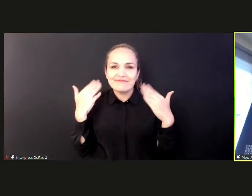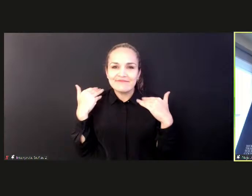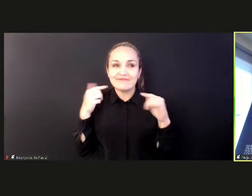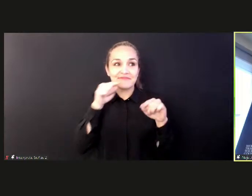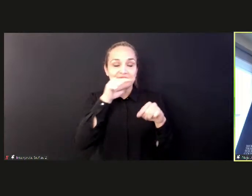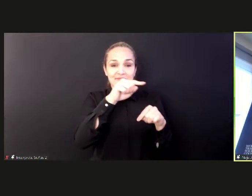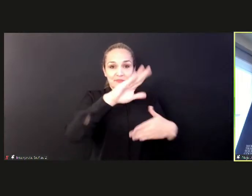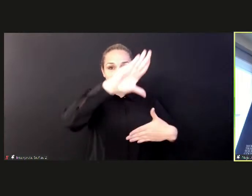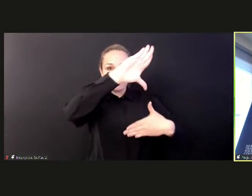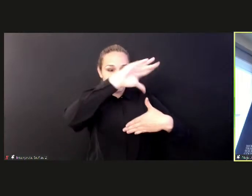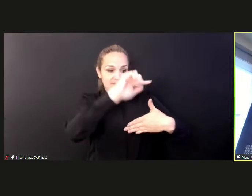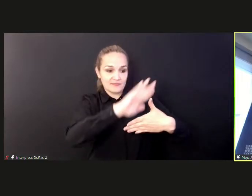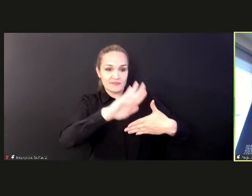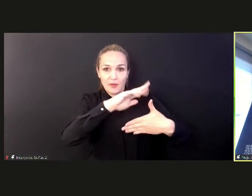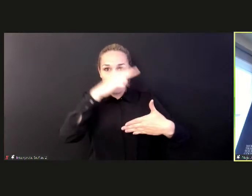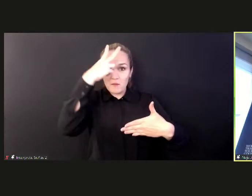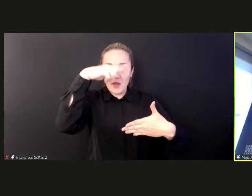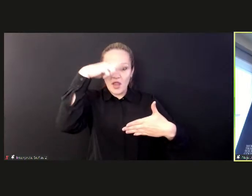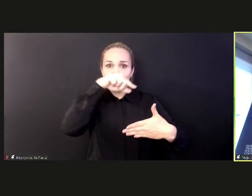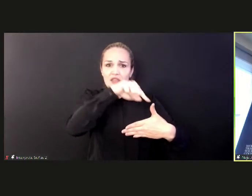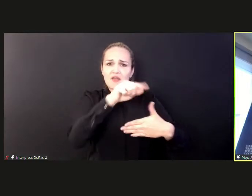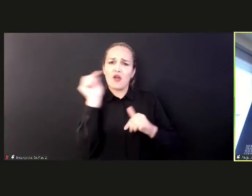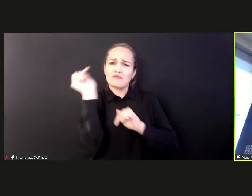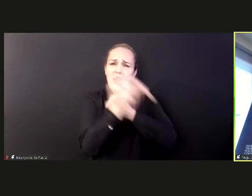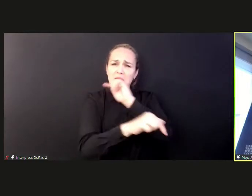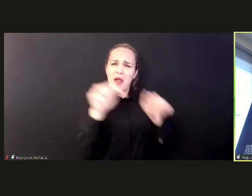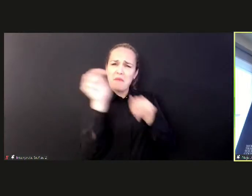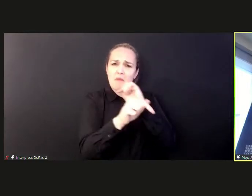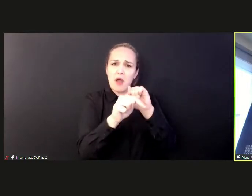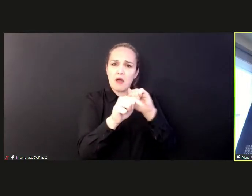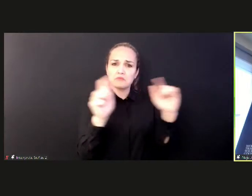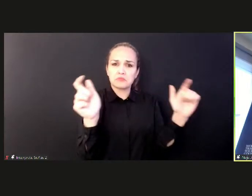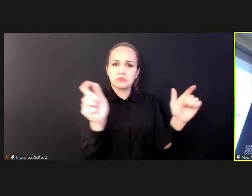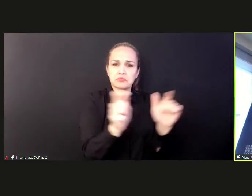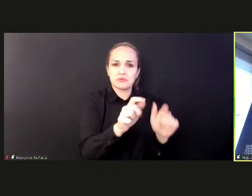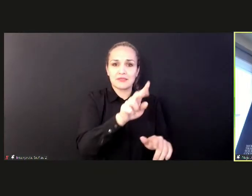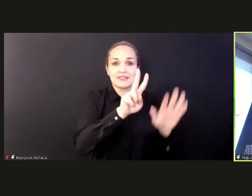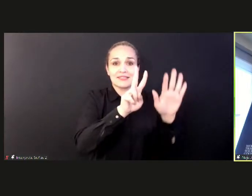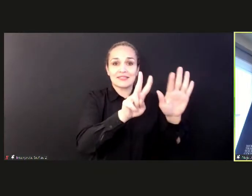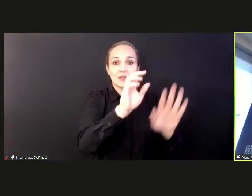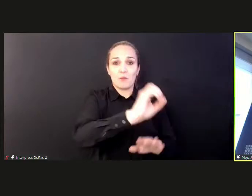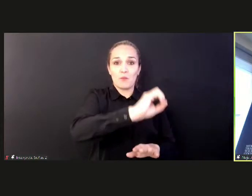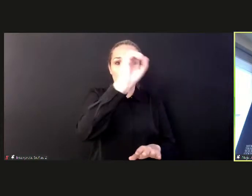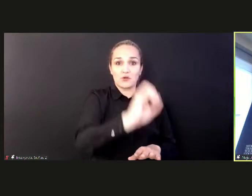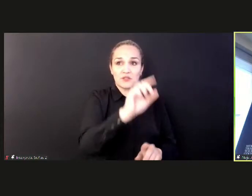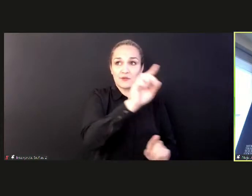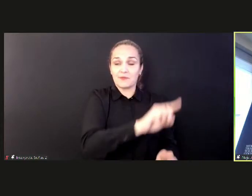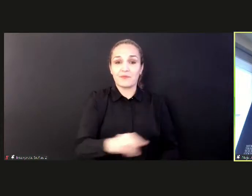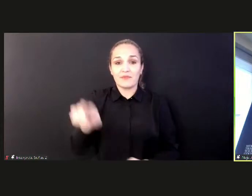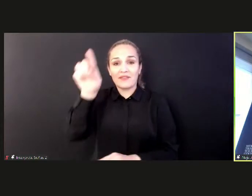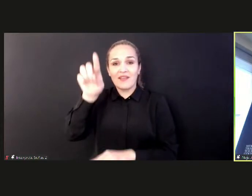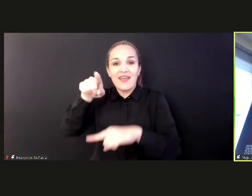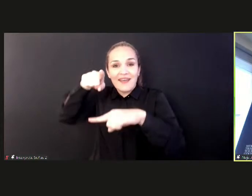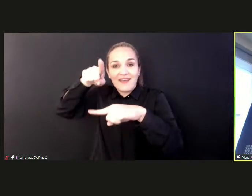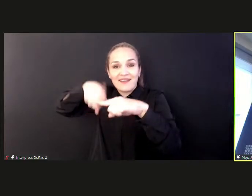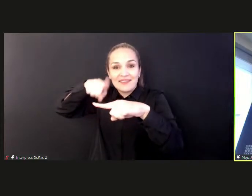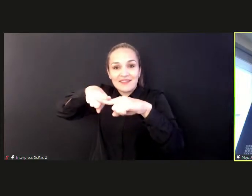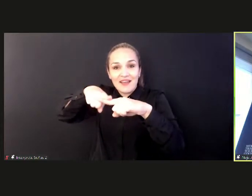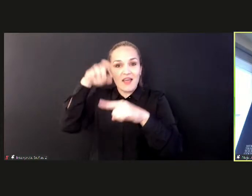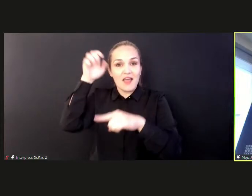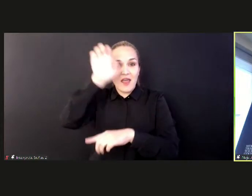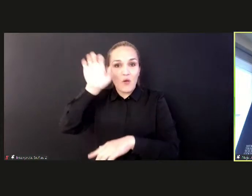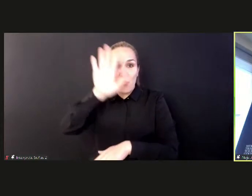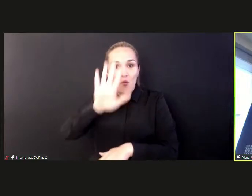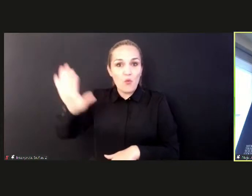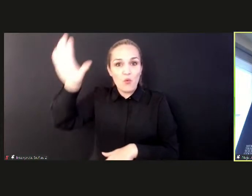7%. Looking at Europe, Greece, for example, was a standout performer, achieving 86% of 2019 July